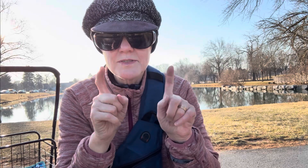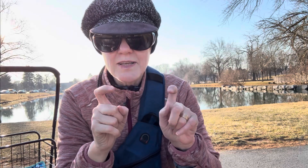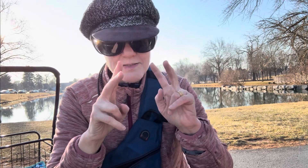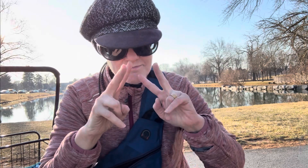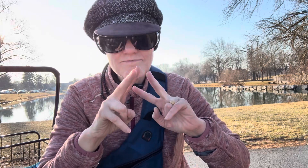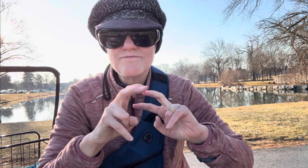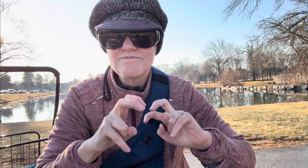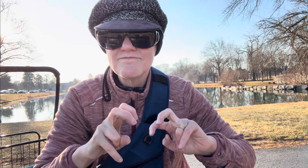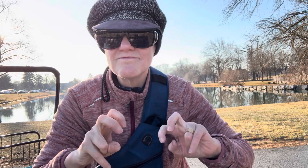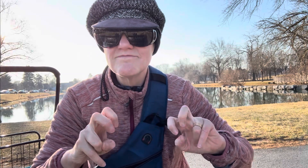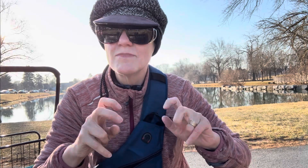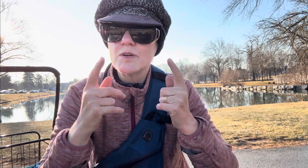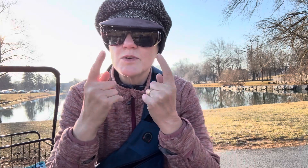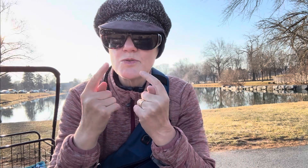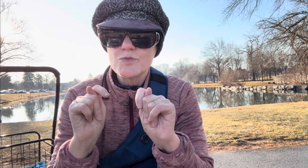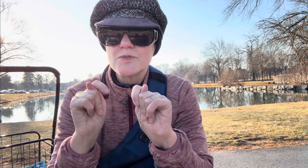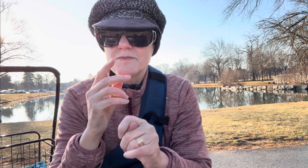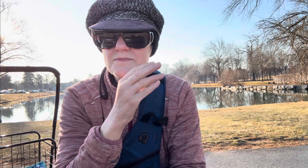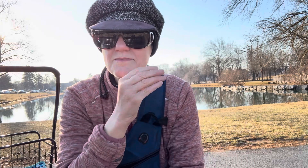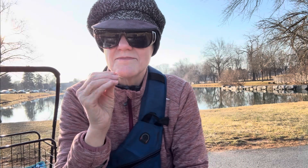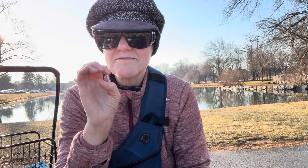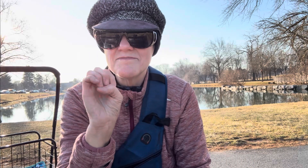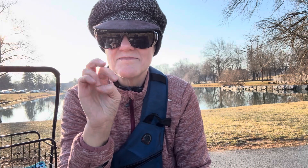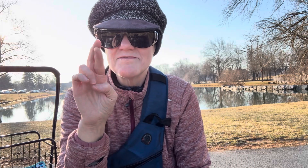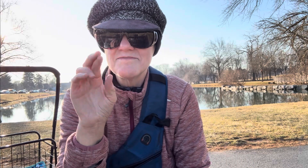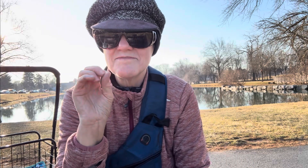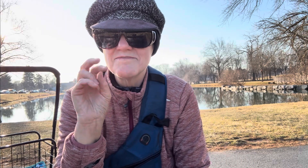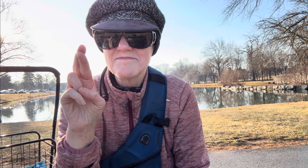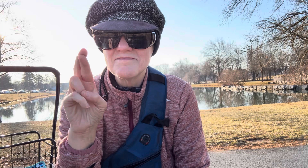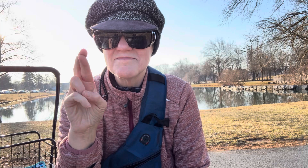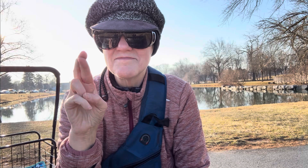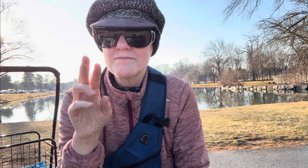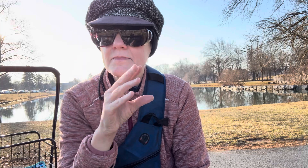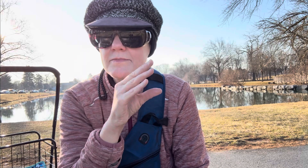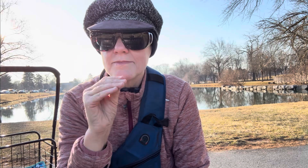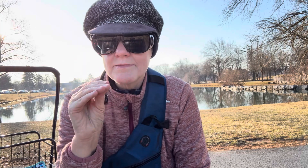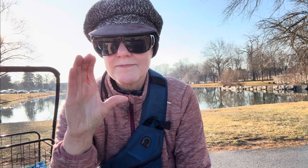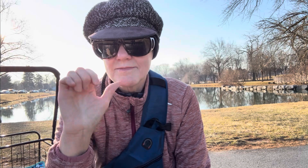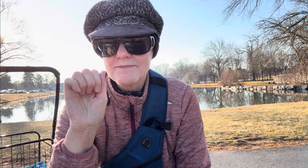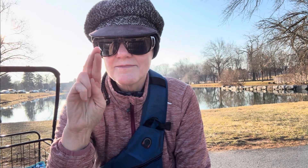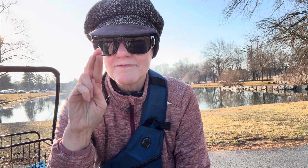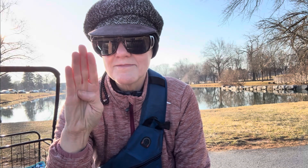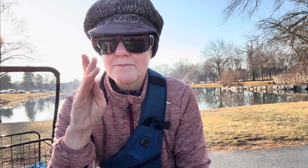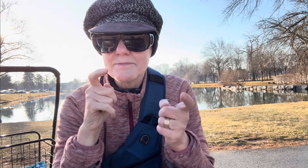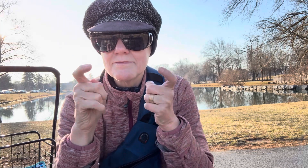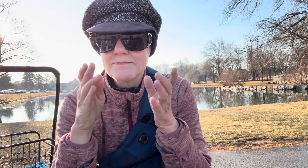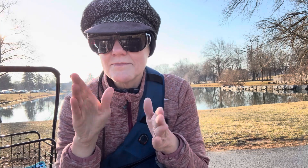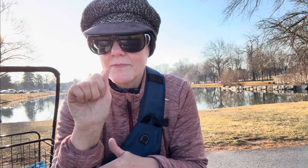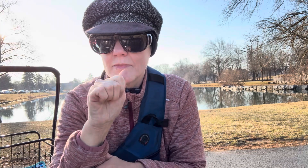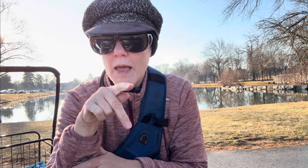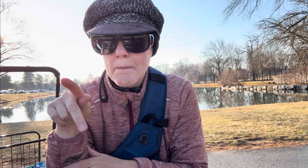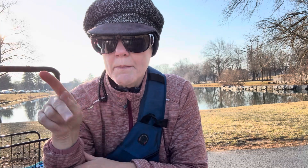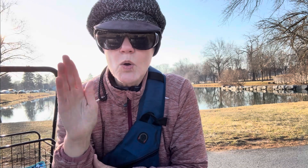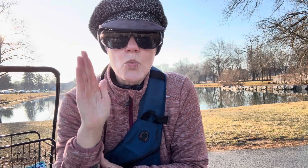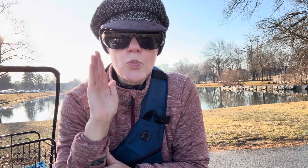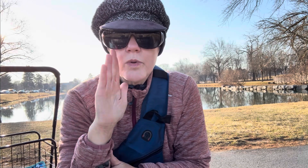So that's why that testing 2 hours after he eats is so important. It's a lot of trial and error. That's where the